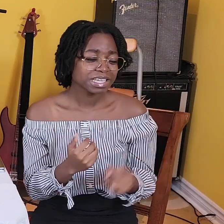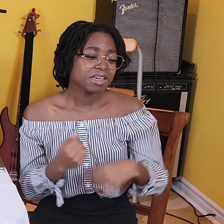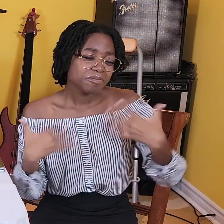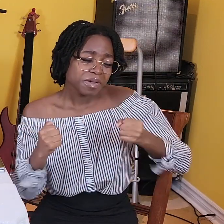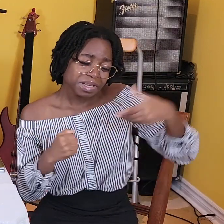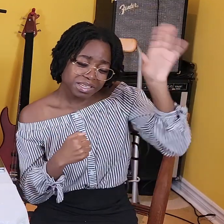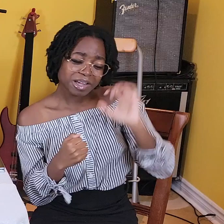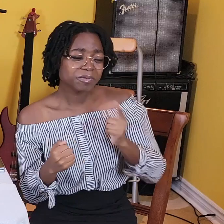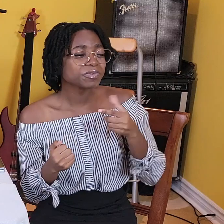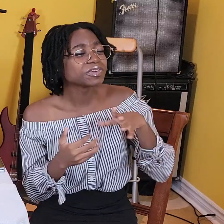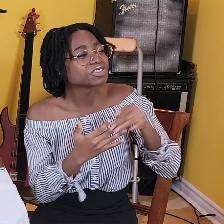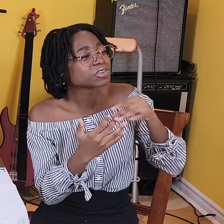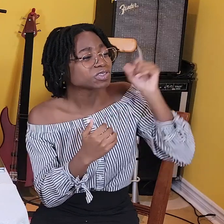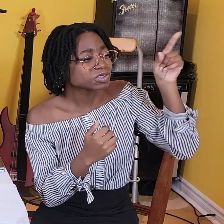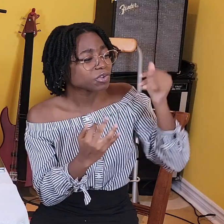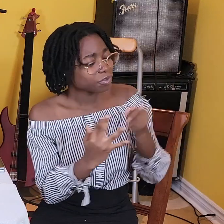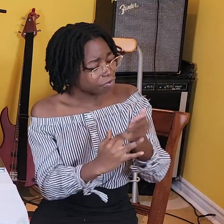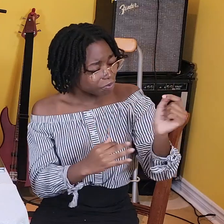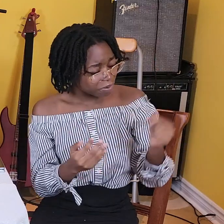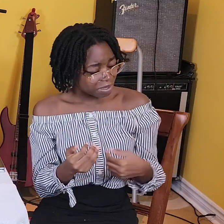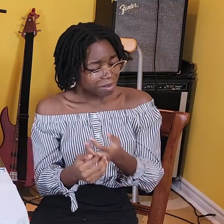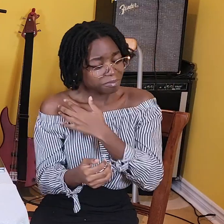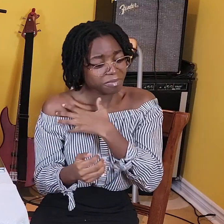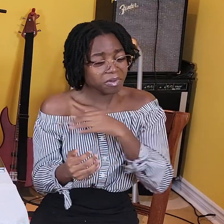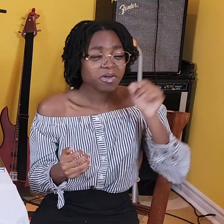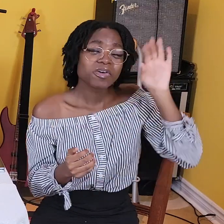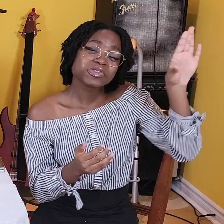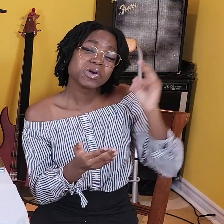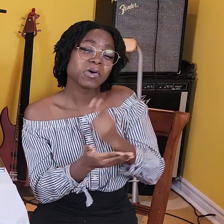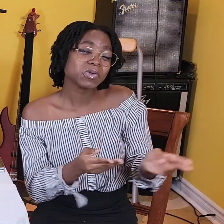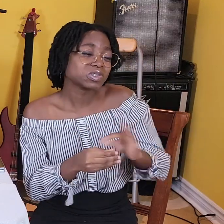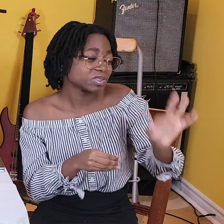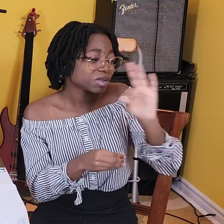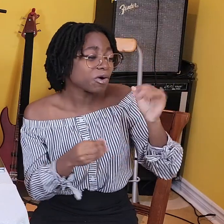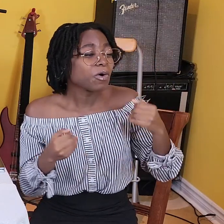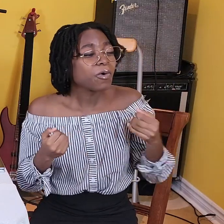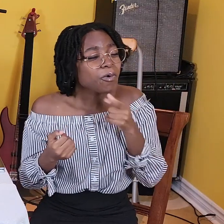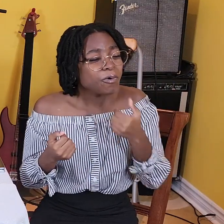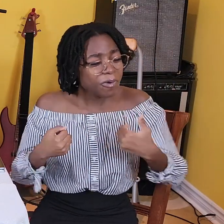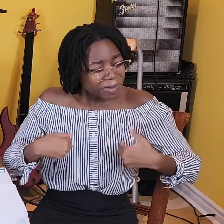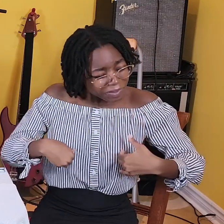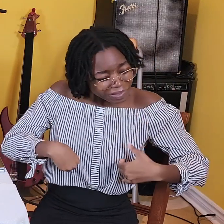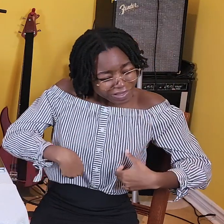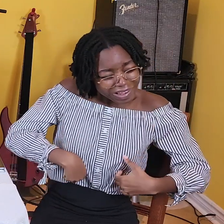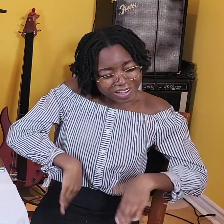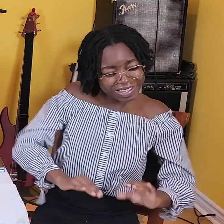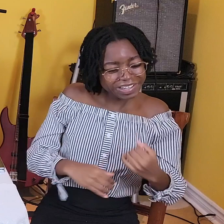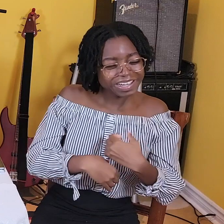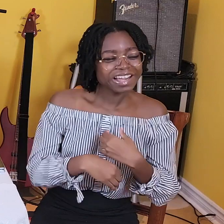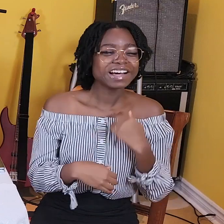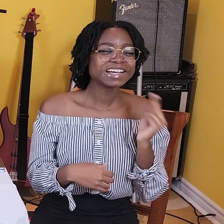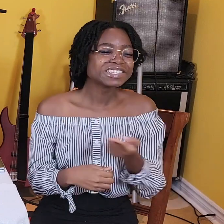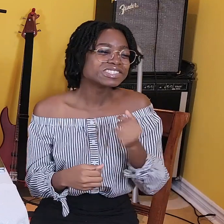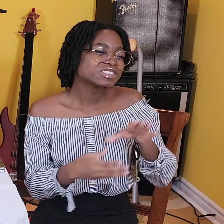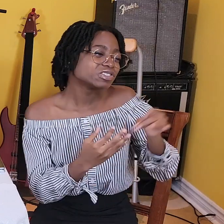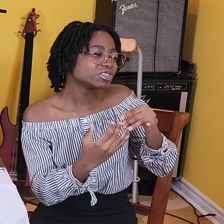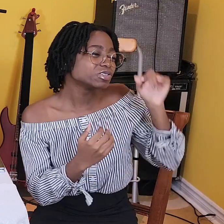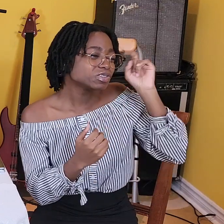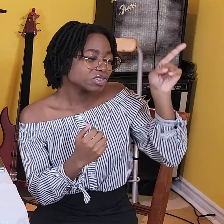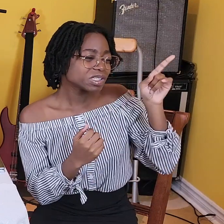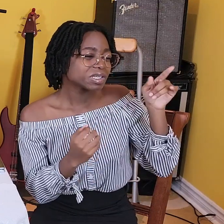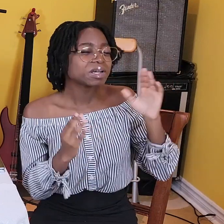we have chosen you by the power of your Holy Spirit who enabled us to choose you, we pray that, Lord God, those who do not know you will